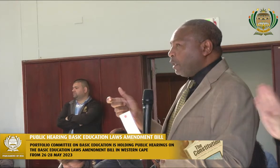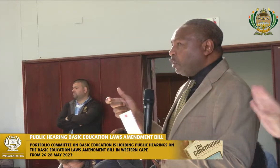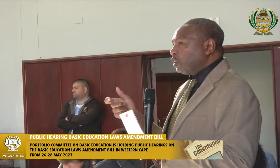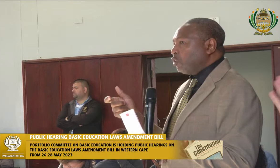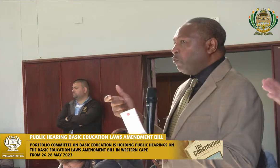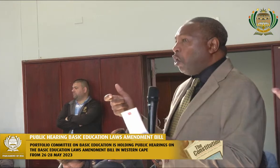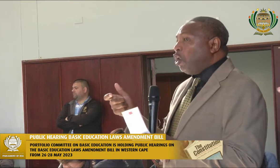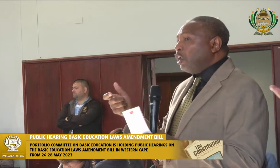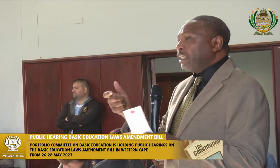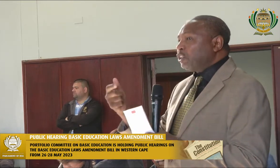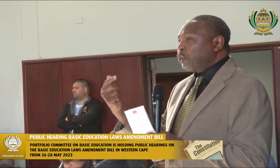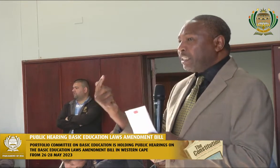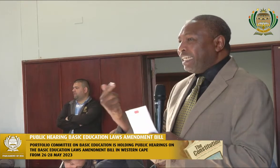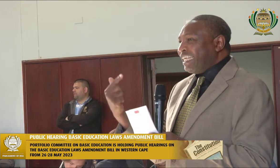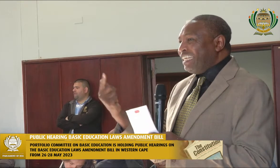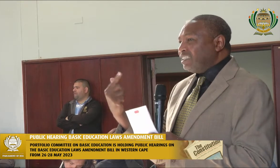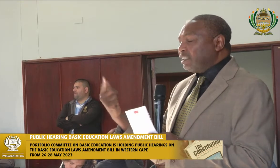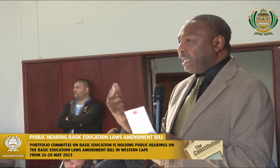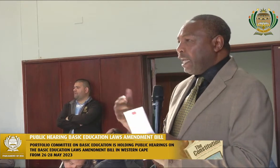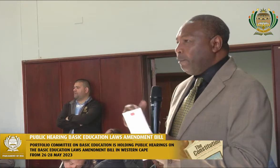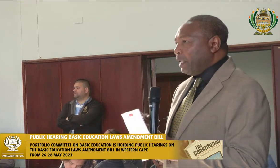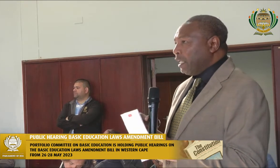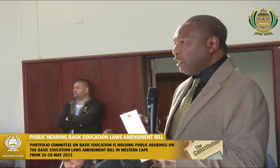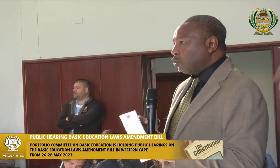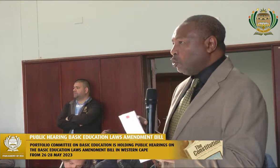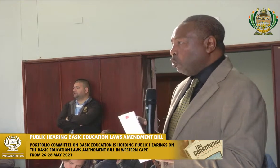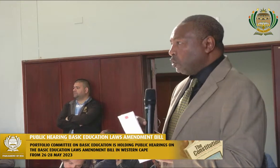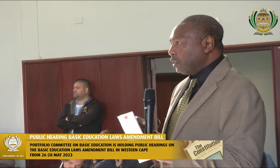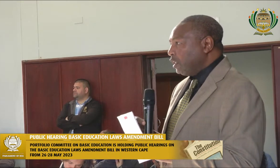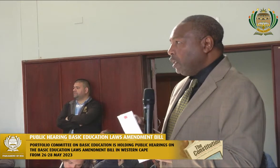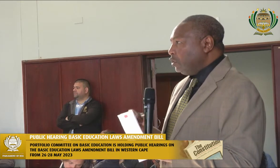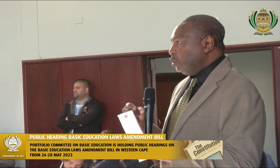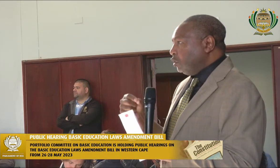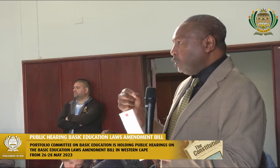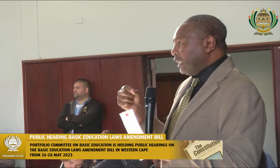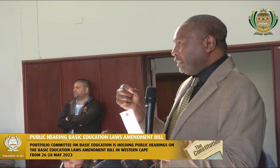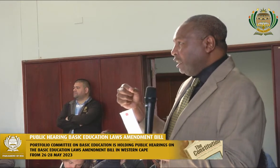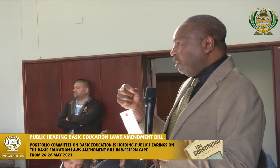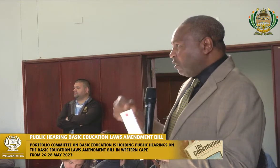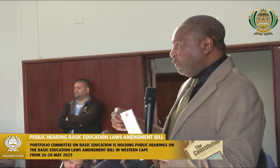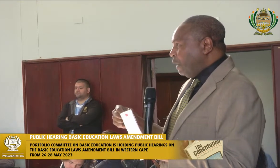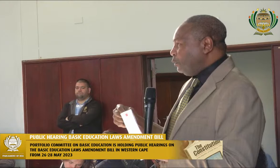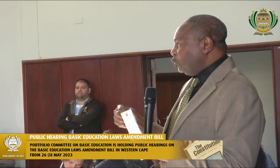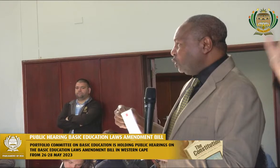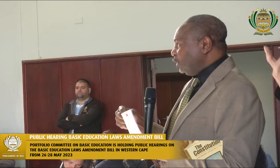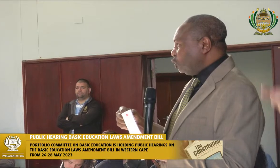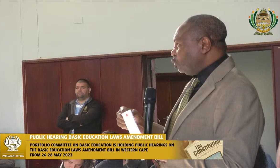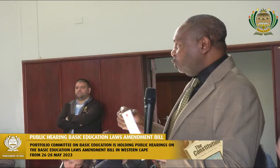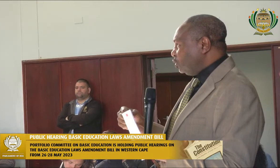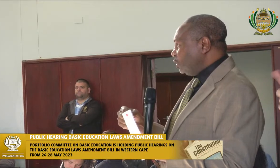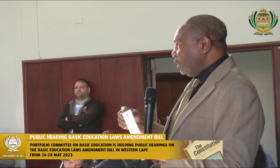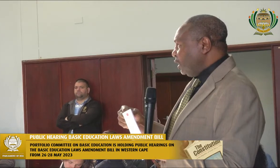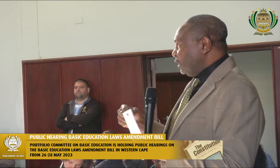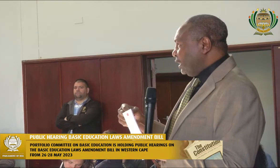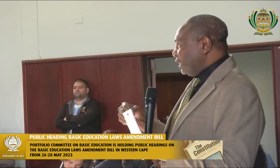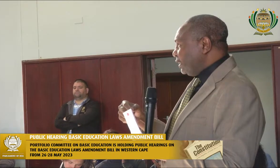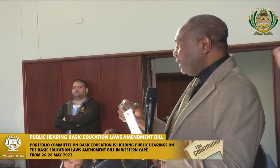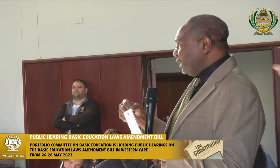conduct because of all the social ills that are happening in schools. You know, there's a lot of abuse in